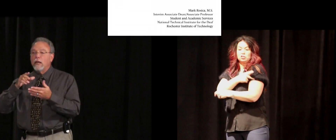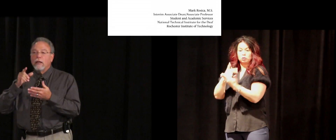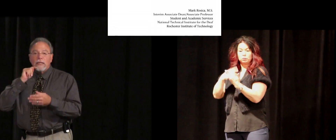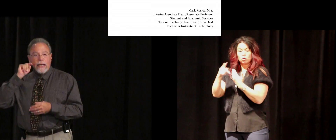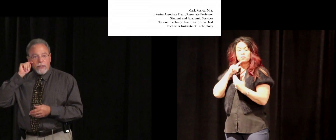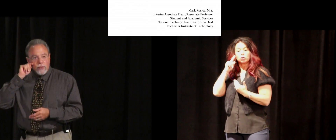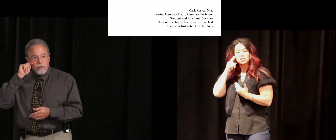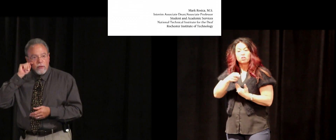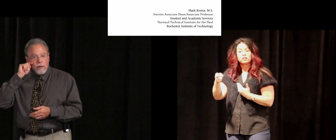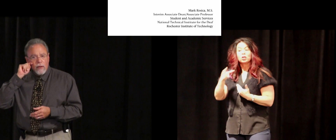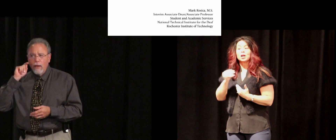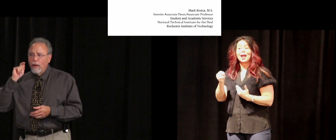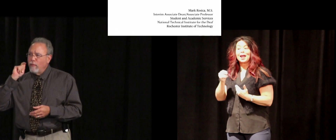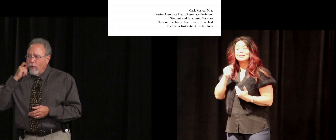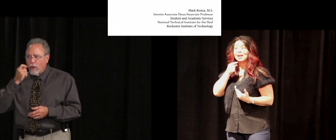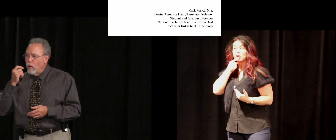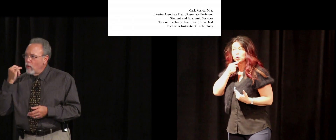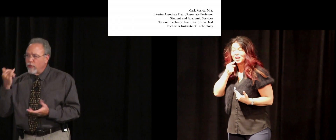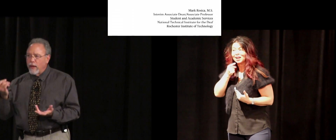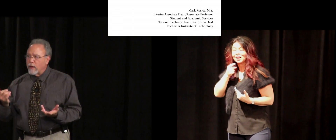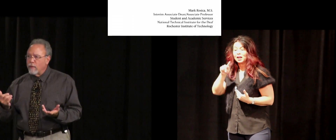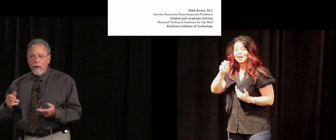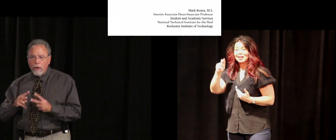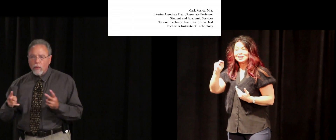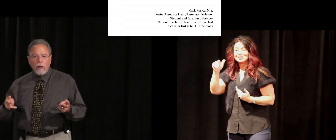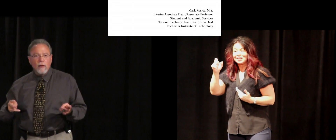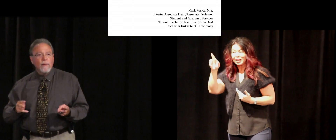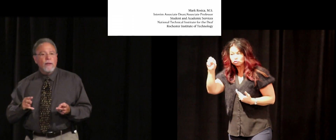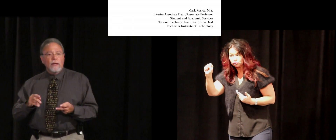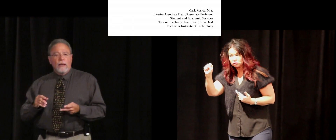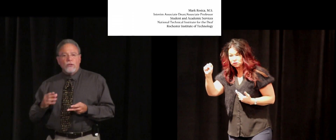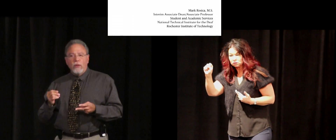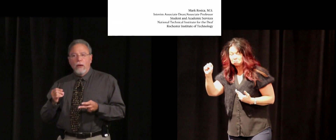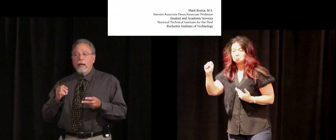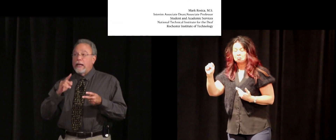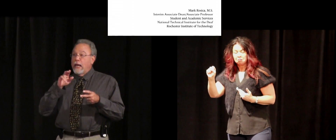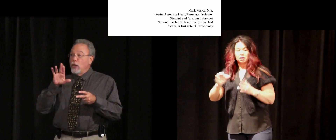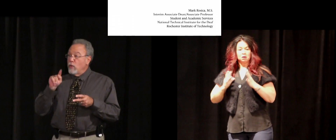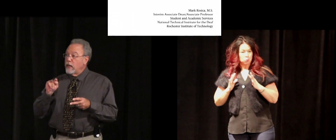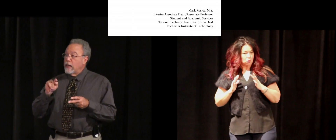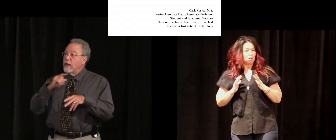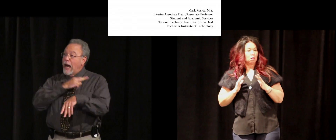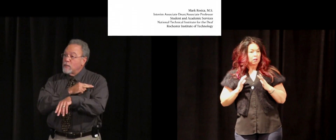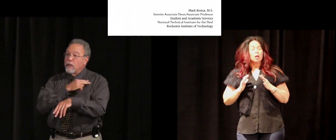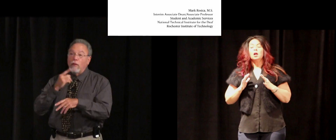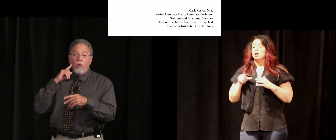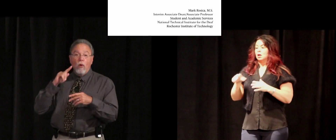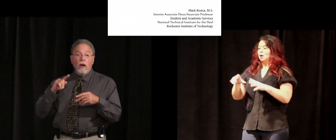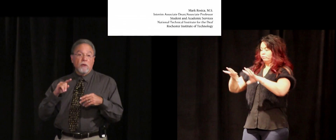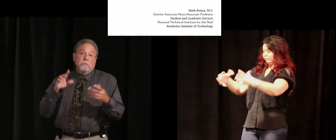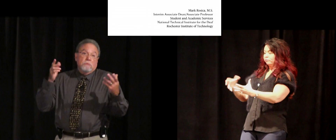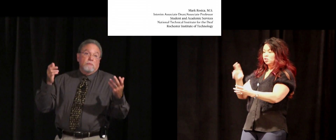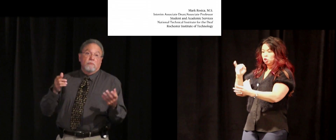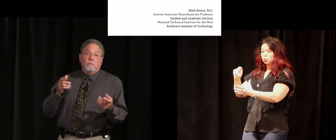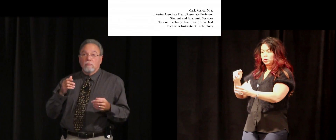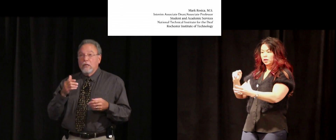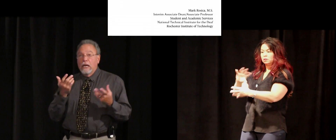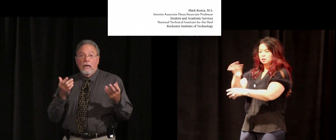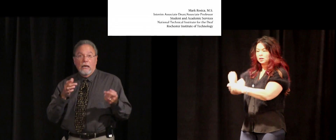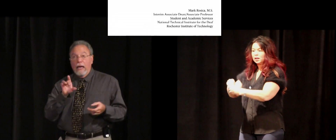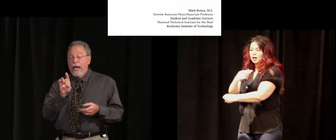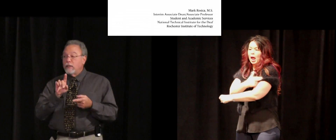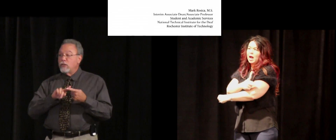that postgraduate degree. Then I was asked to go to Florida, not to the National Deaf Academy, which some of you may have heard some bad things